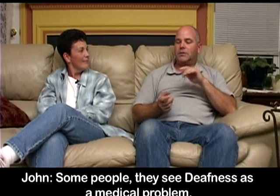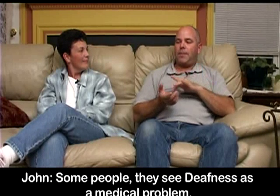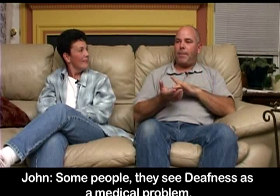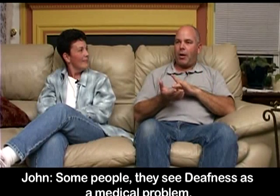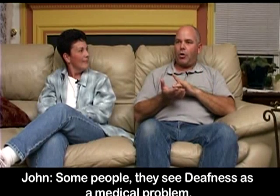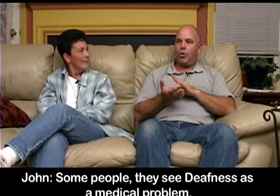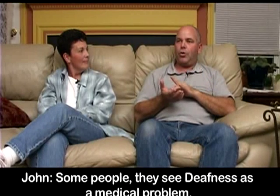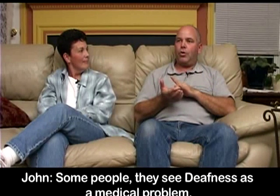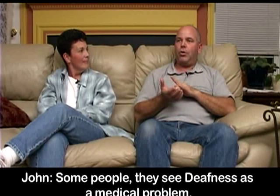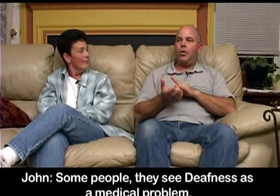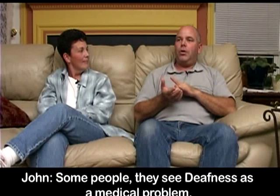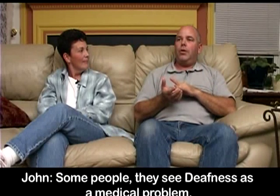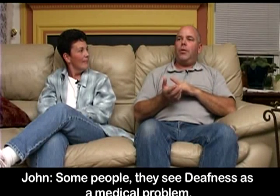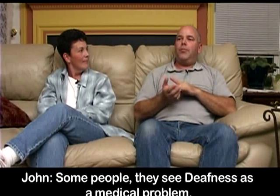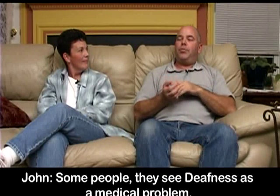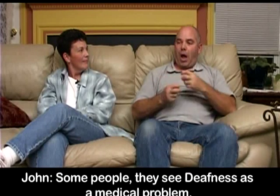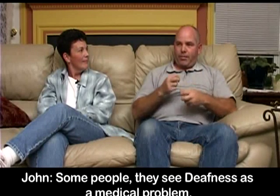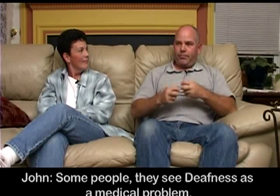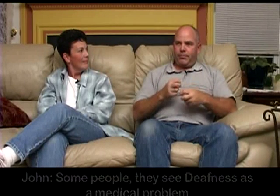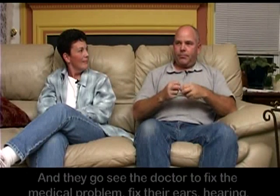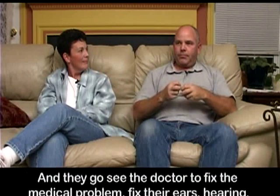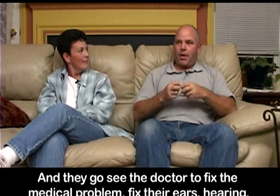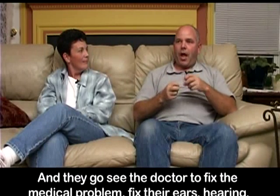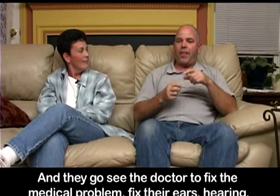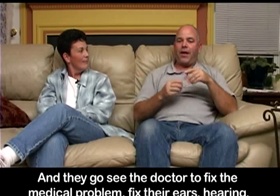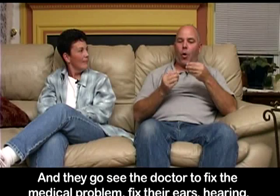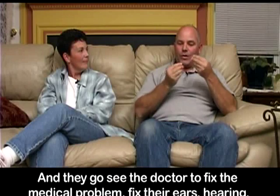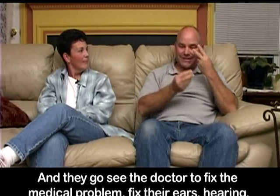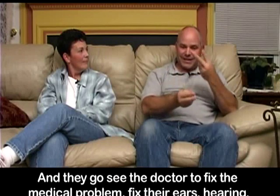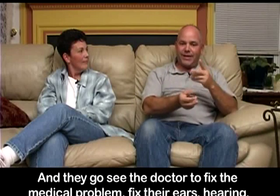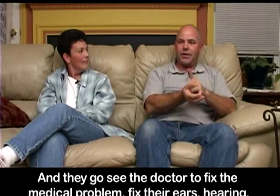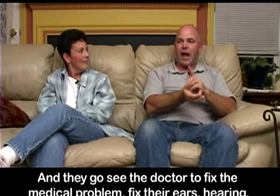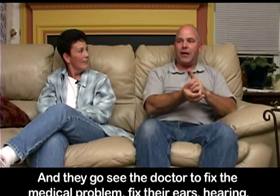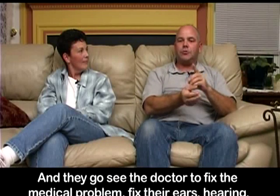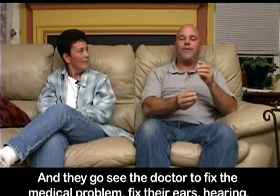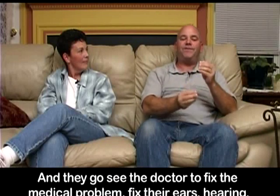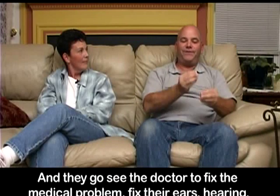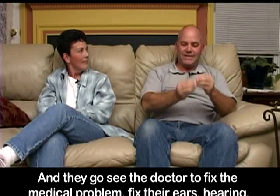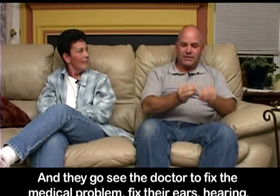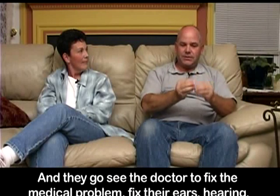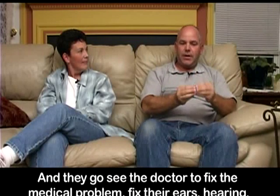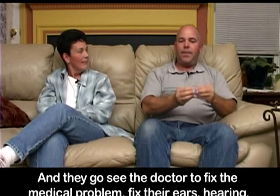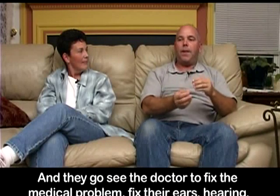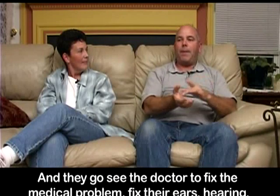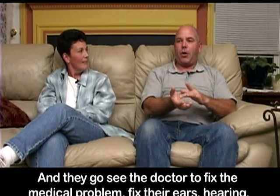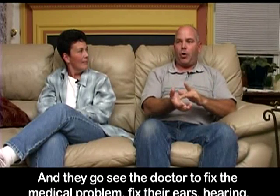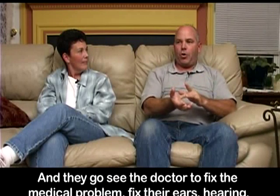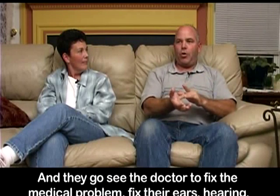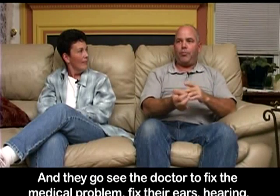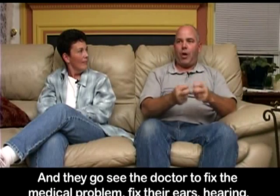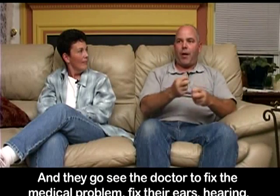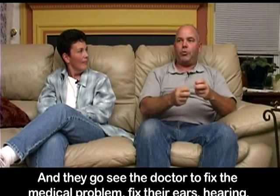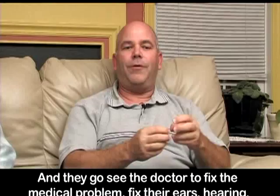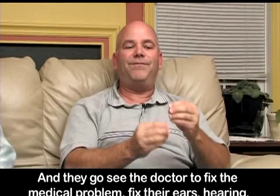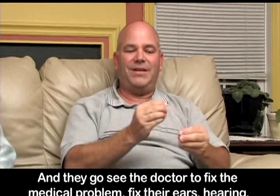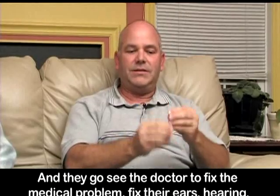the medical problem. And they go and see the doctor to fix the medical problem, to fix